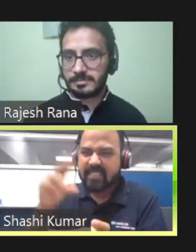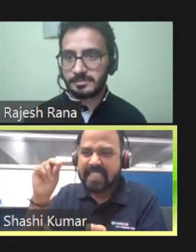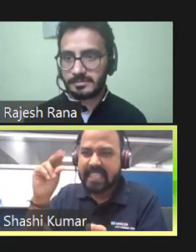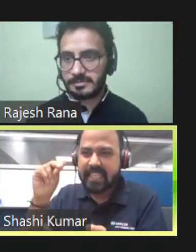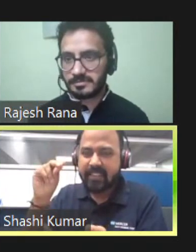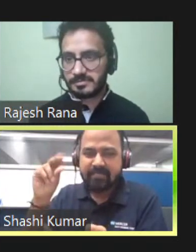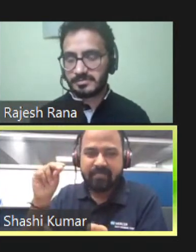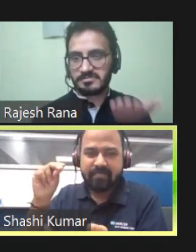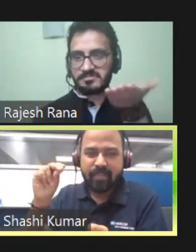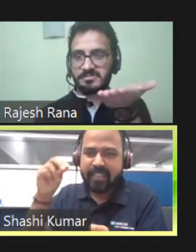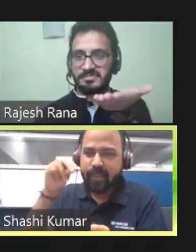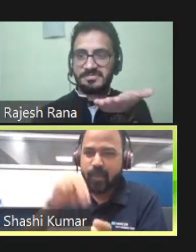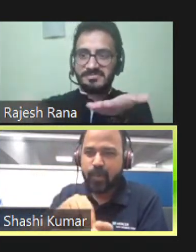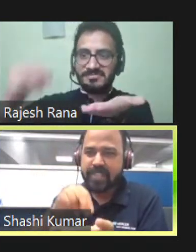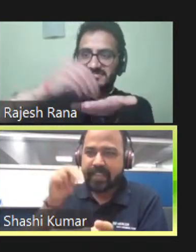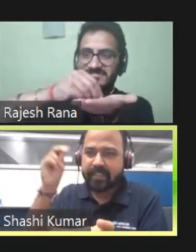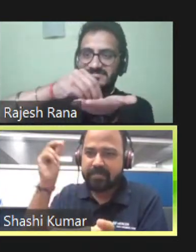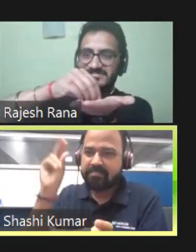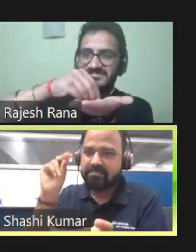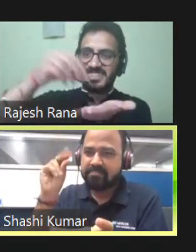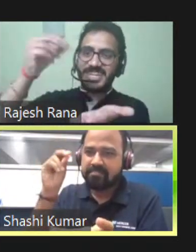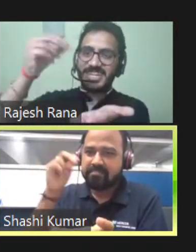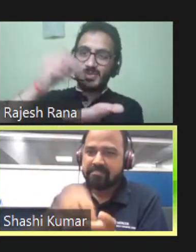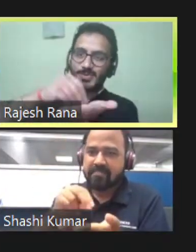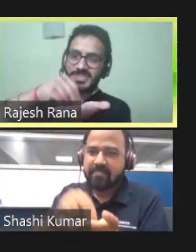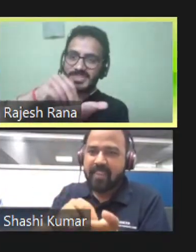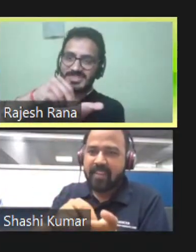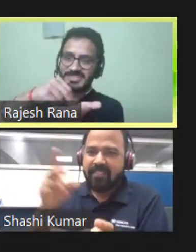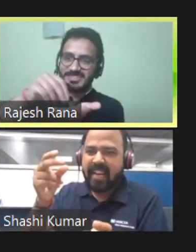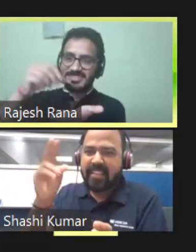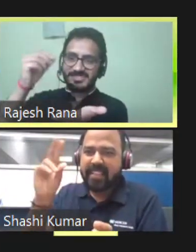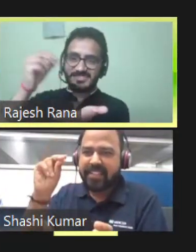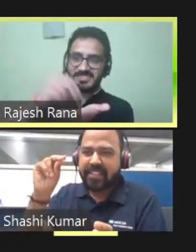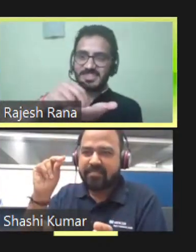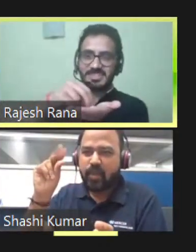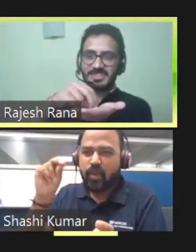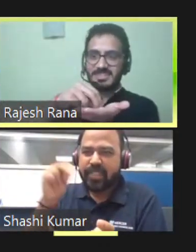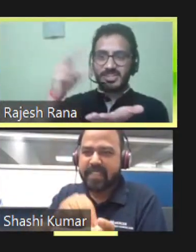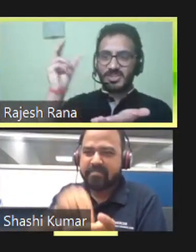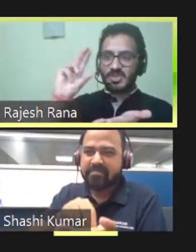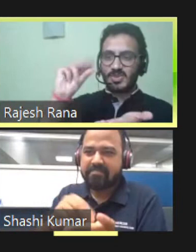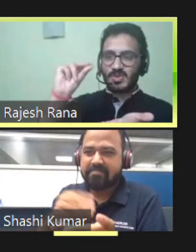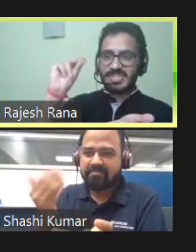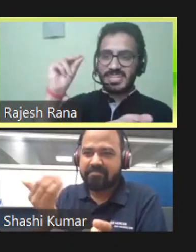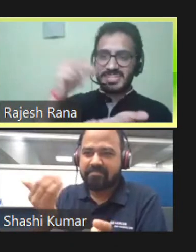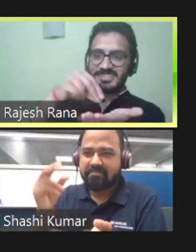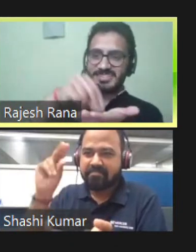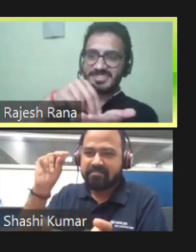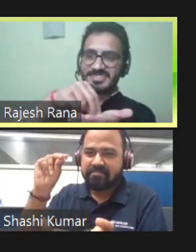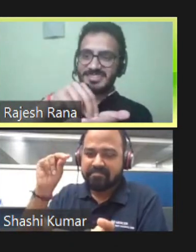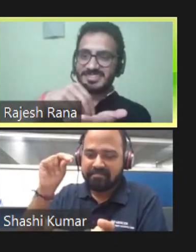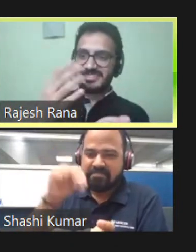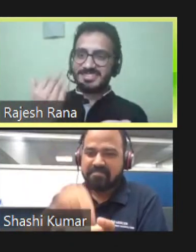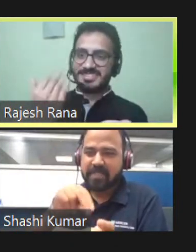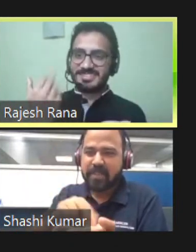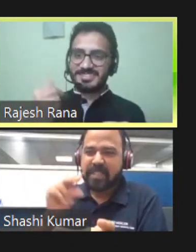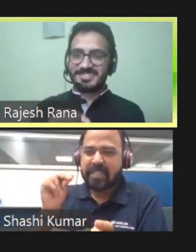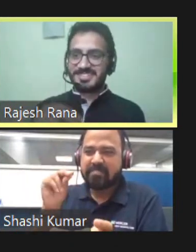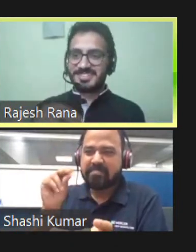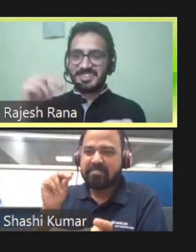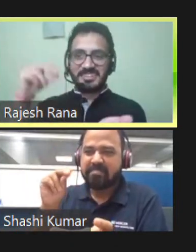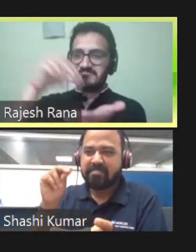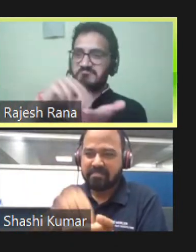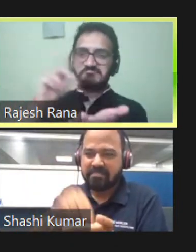It's sticky, right? Glue stick. Rajesh, glue stick. Glue stick. Glue